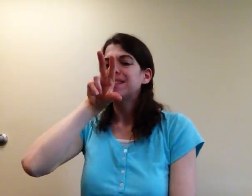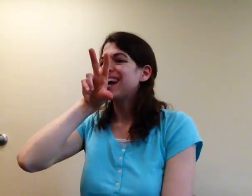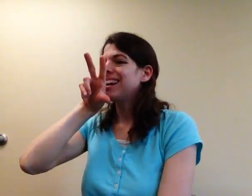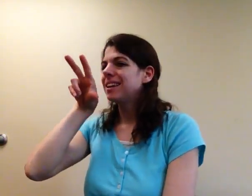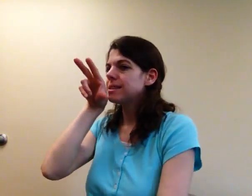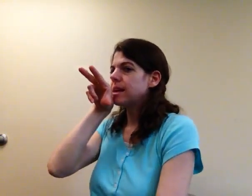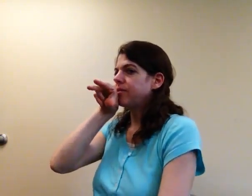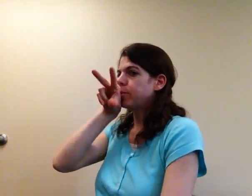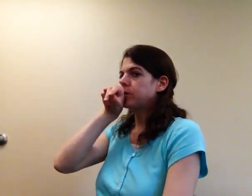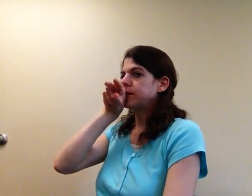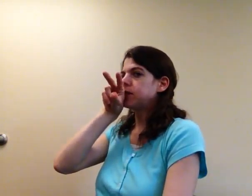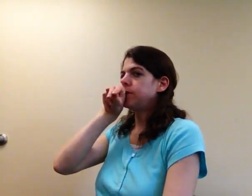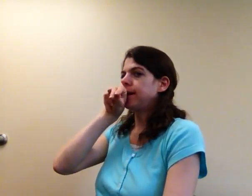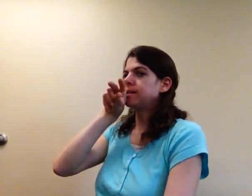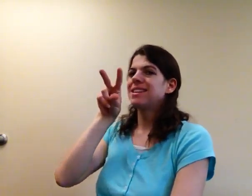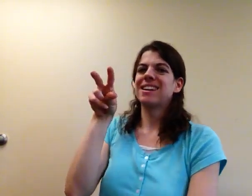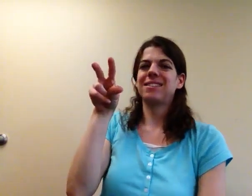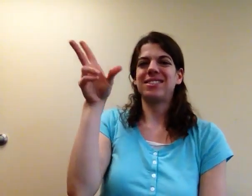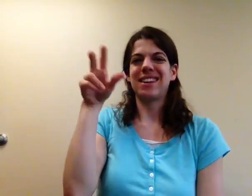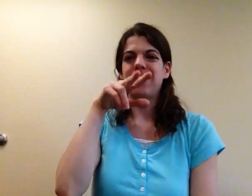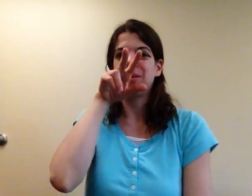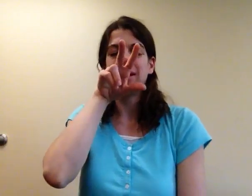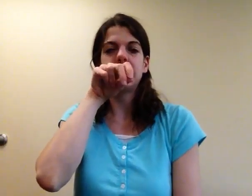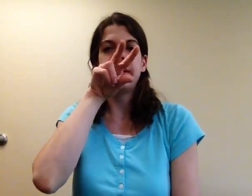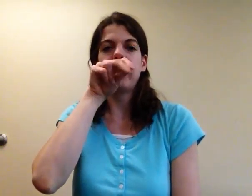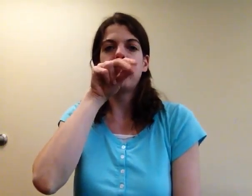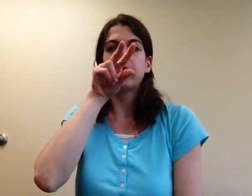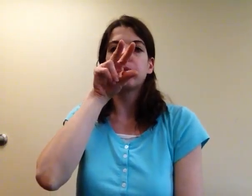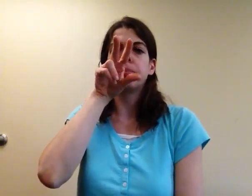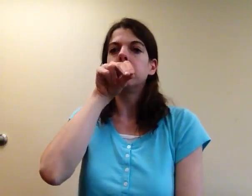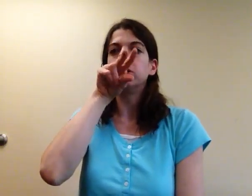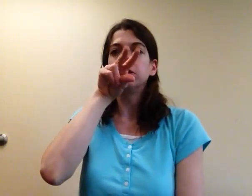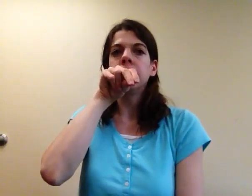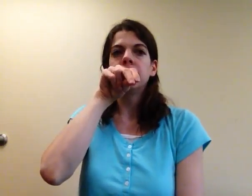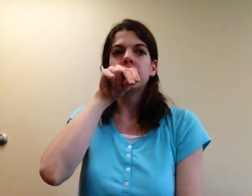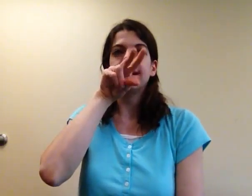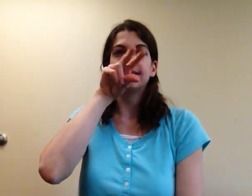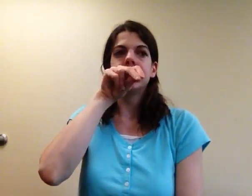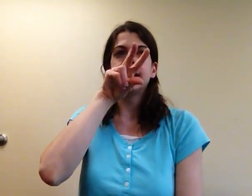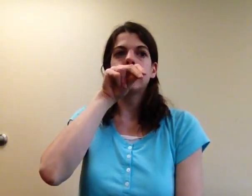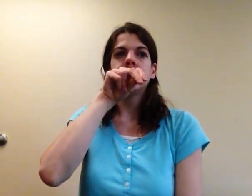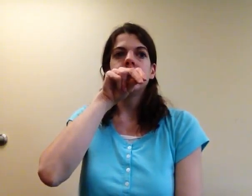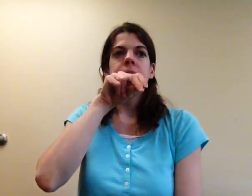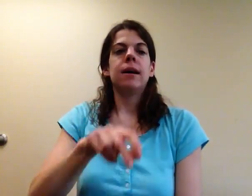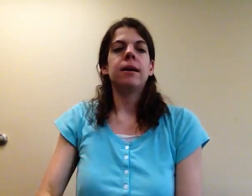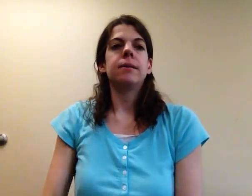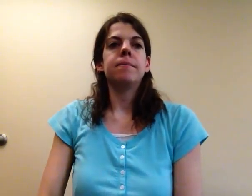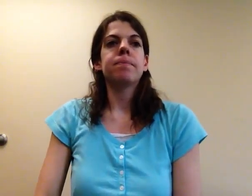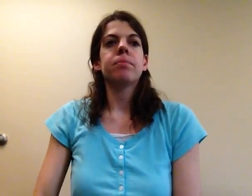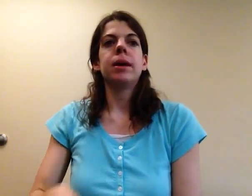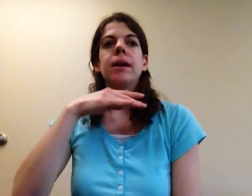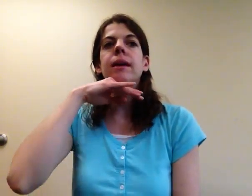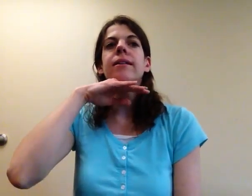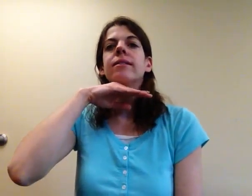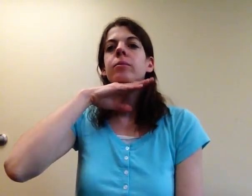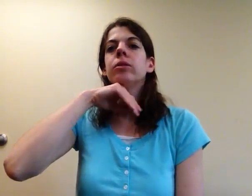kind of like the sign for bird, but it's two hands, and that just kind of reminds me of a bigger bill. So that's a duck. Pig is similar